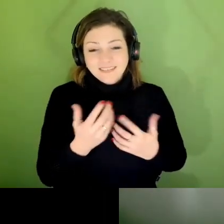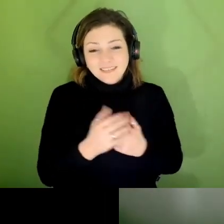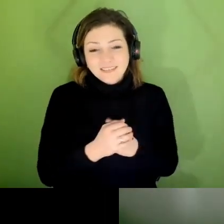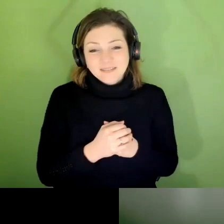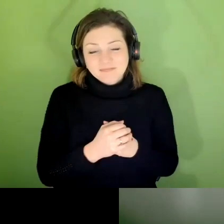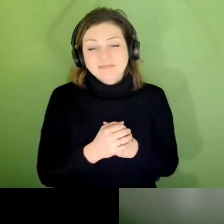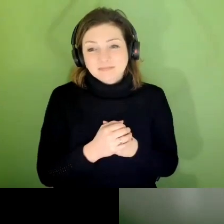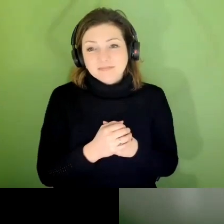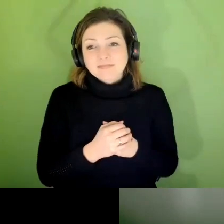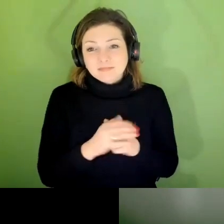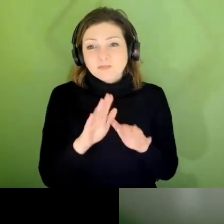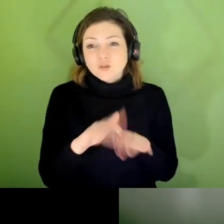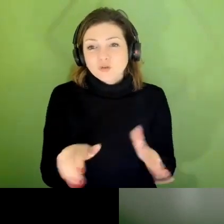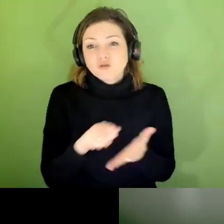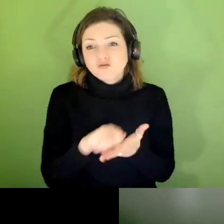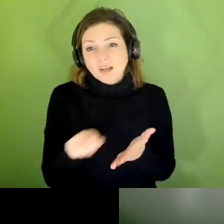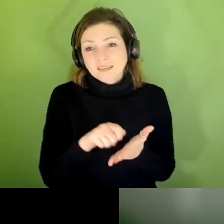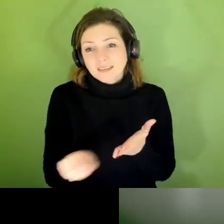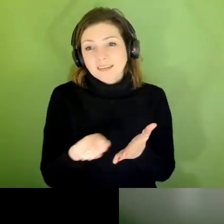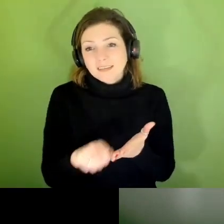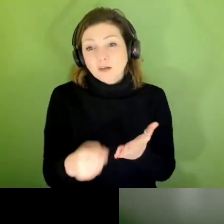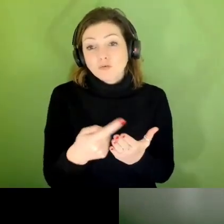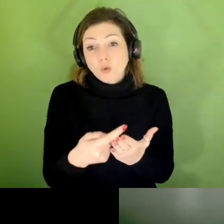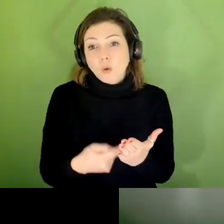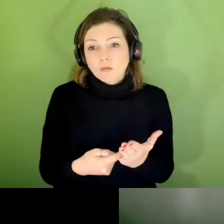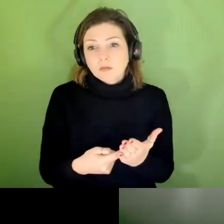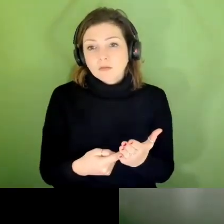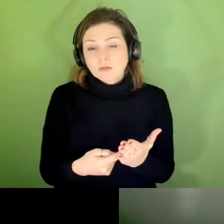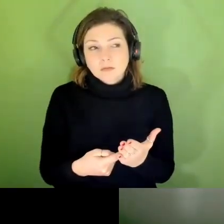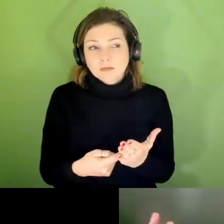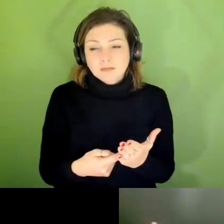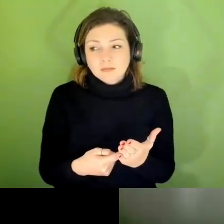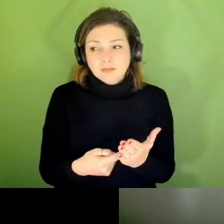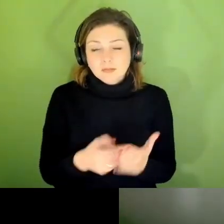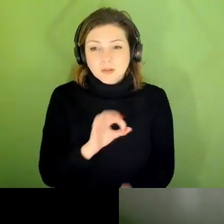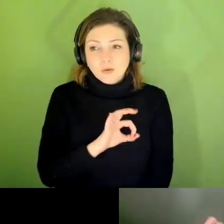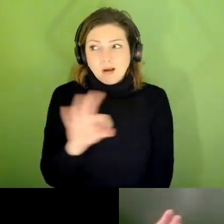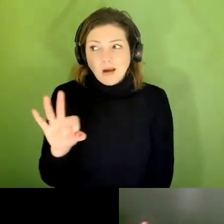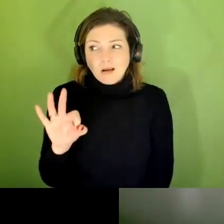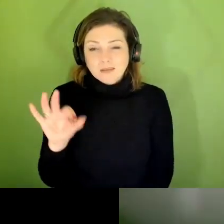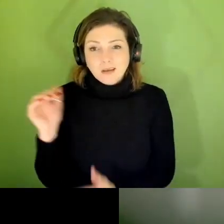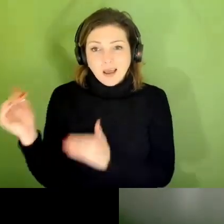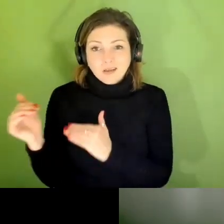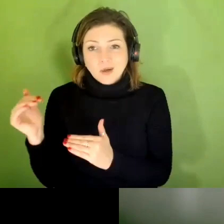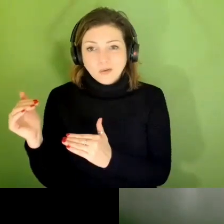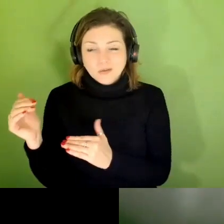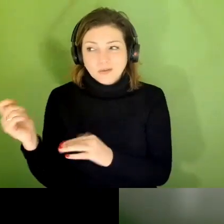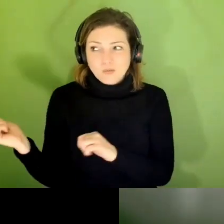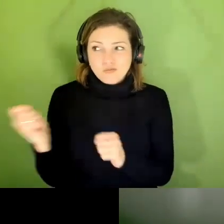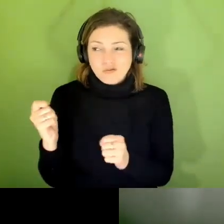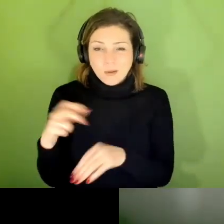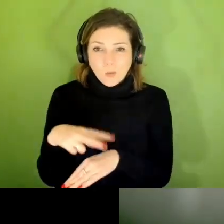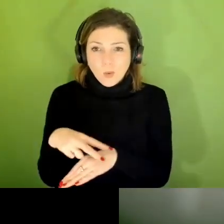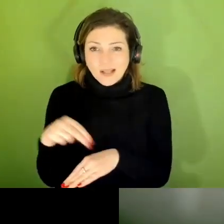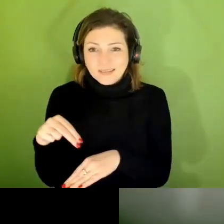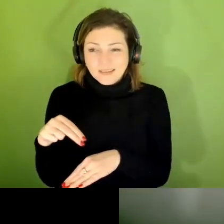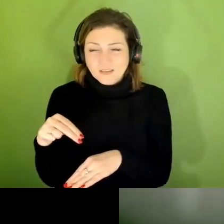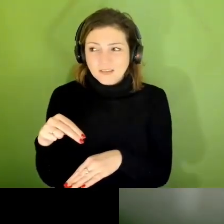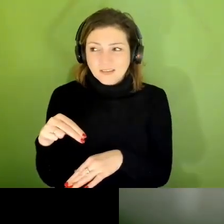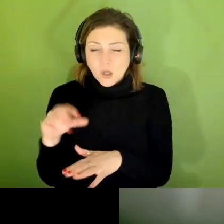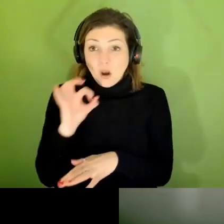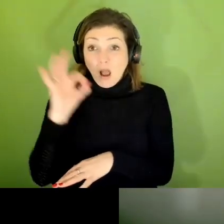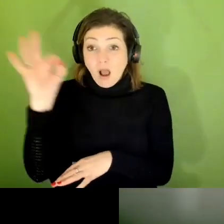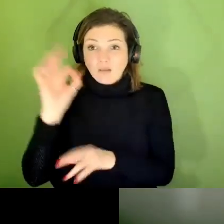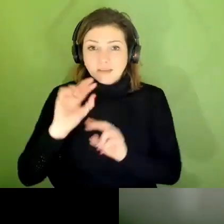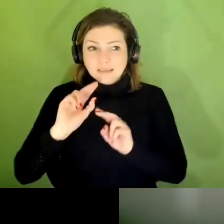rule in children's writing: never get the adults involved, never bring mum and dad or the police or teachers or anyone to help you. And